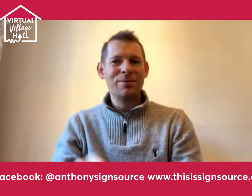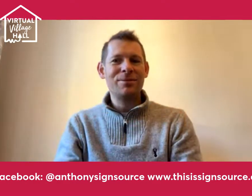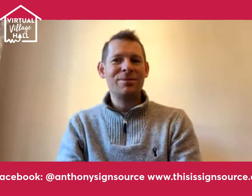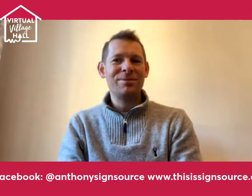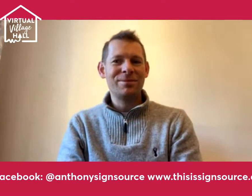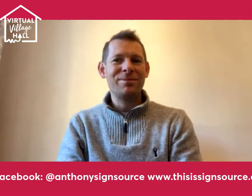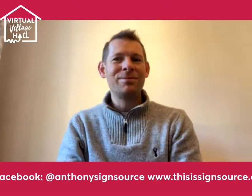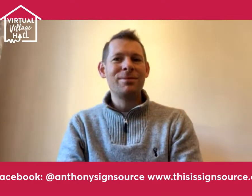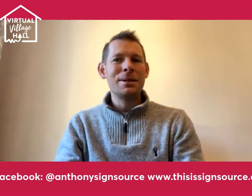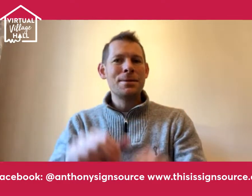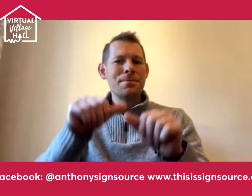better,